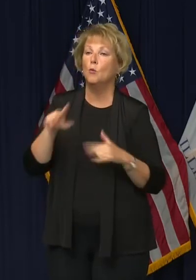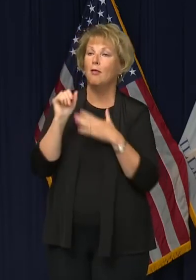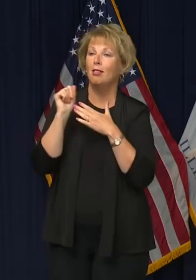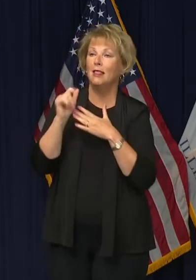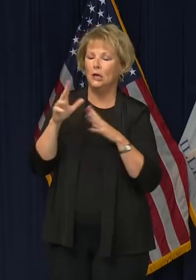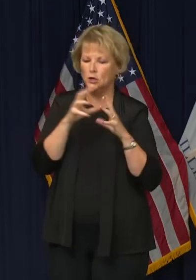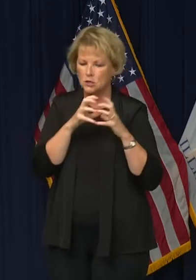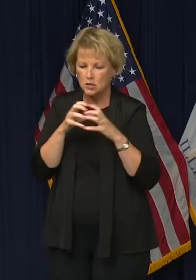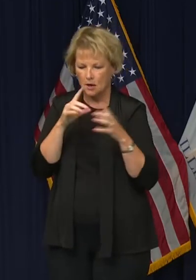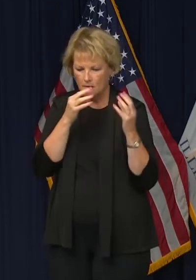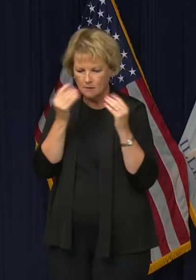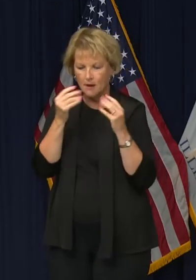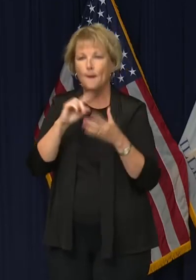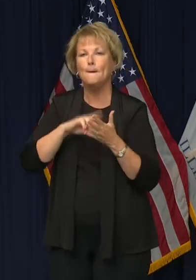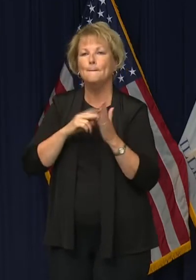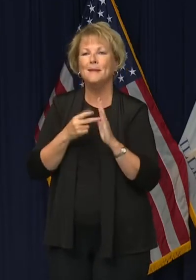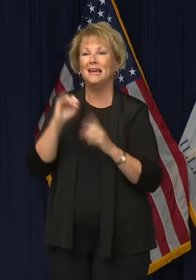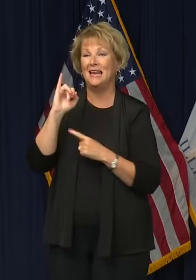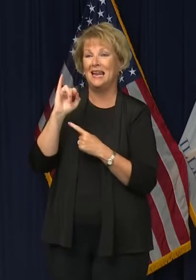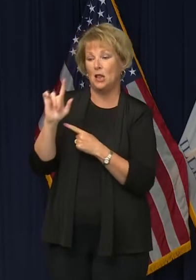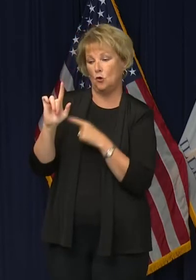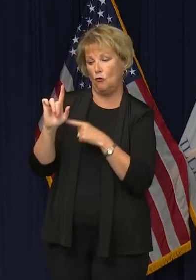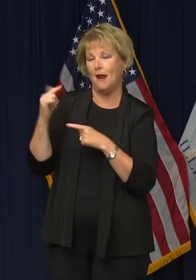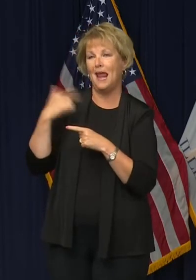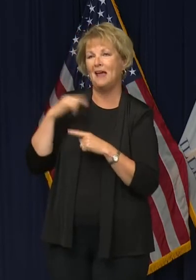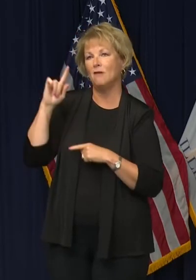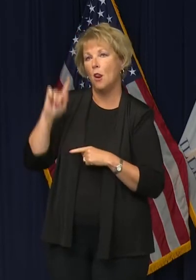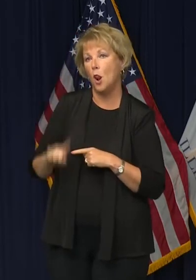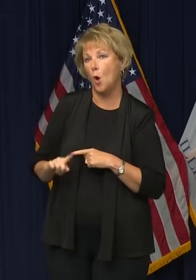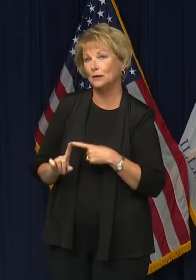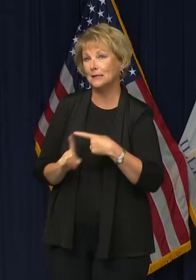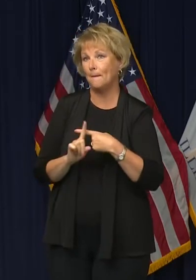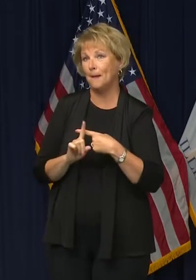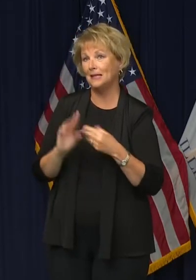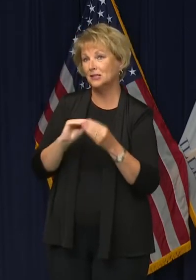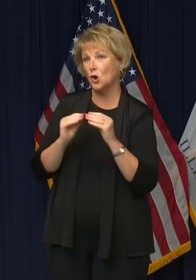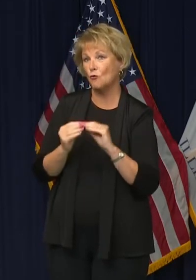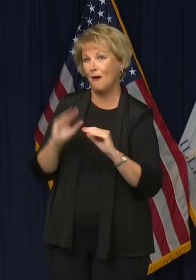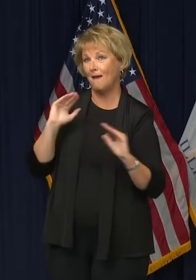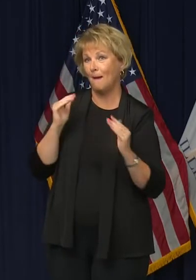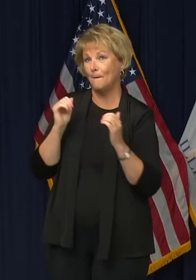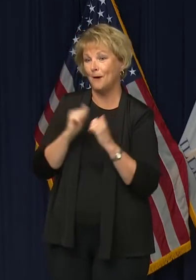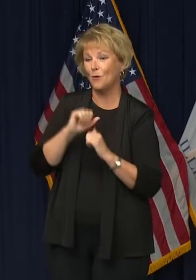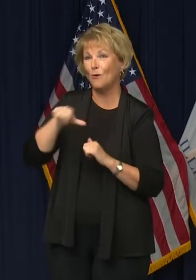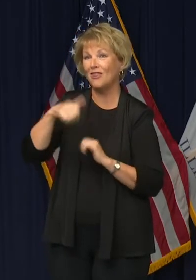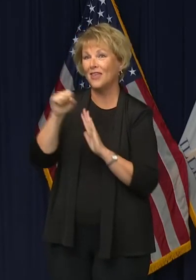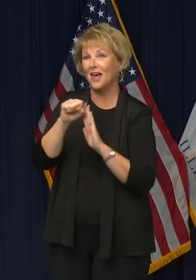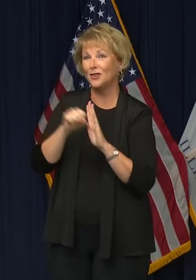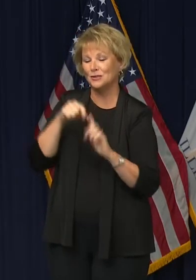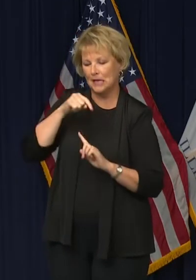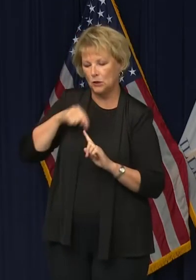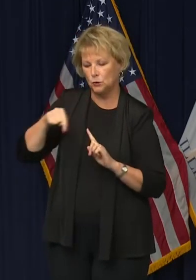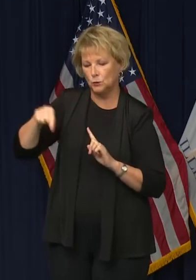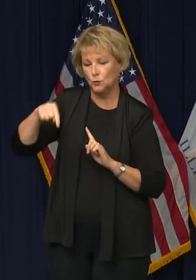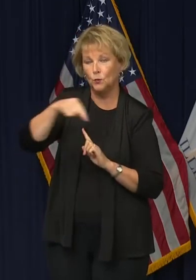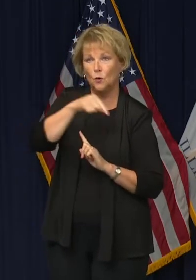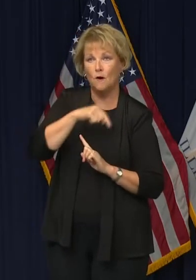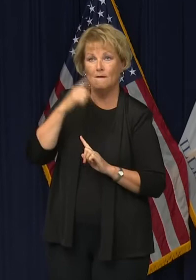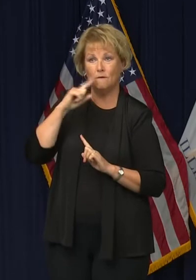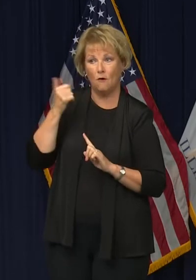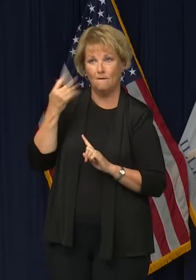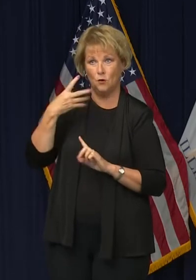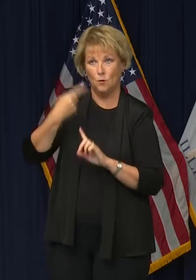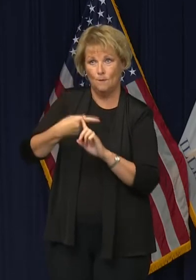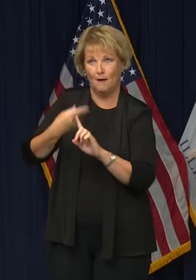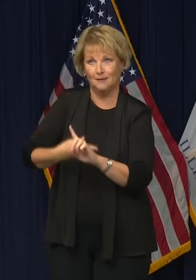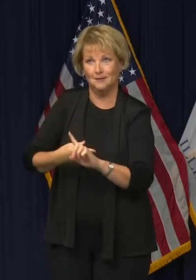Illinois has had the lowest positivity rate among all of our neighboring states for the last few months. And